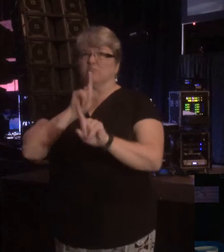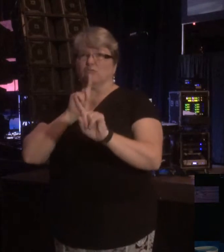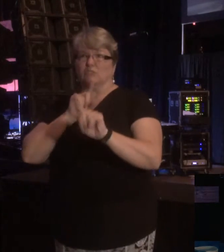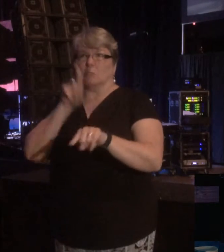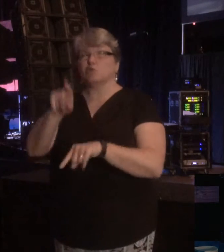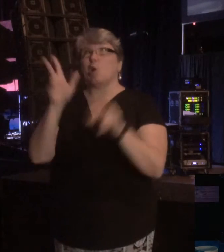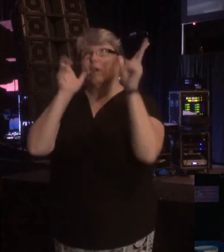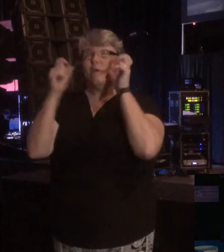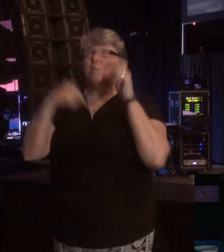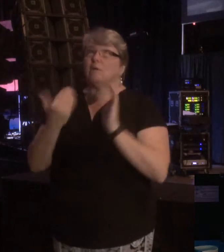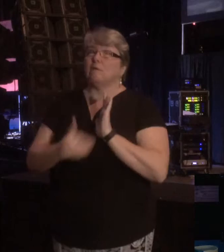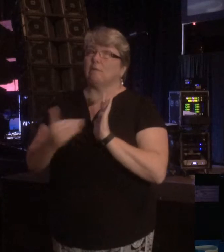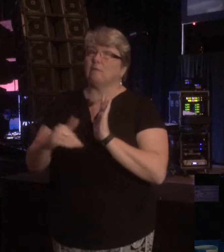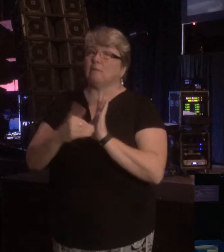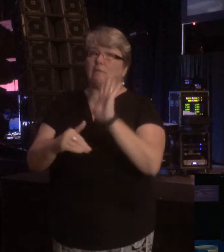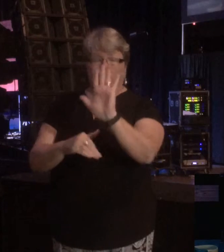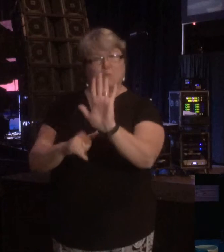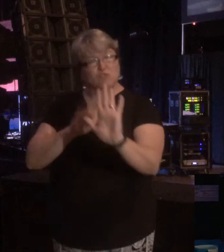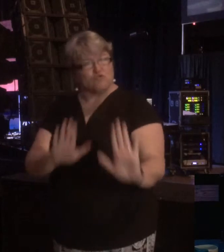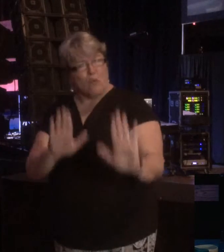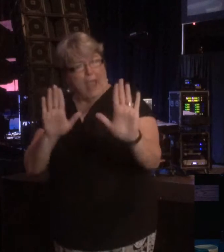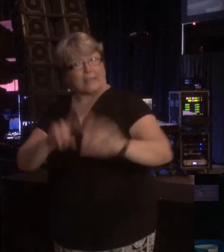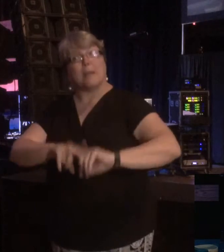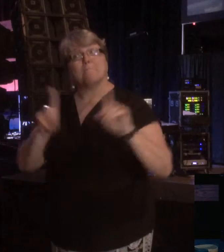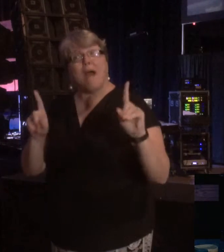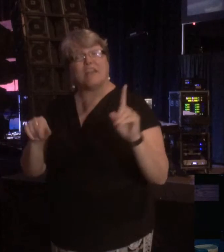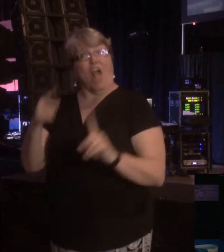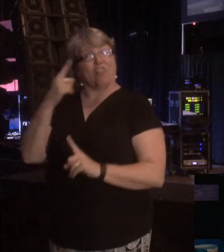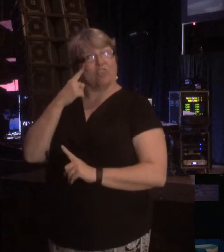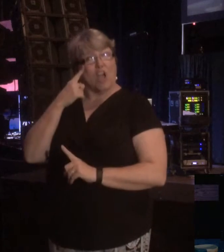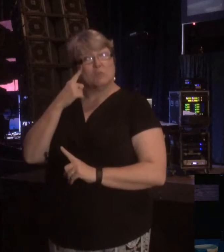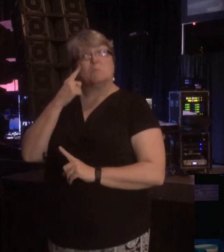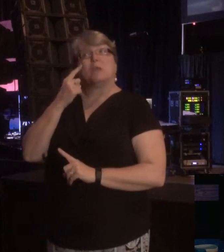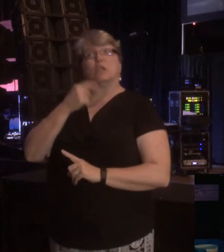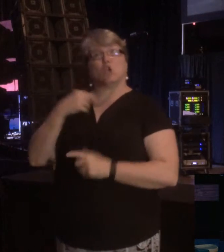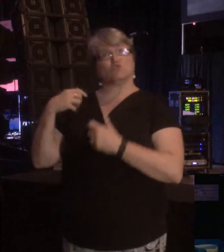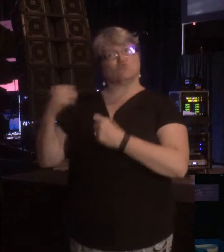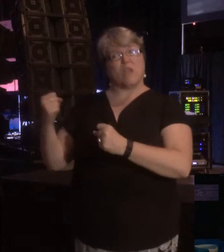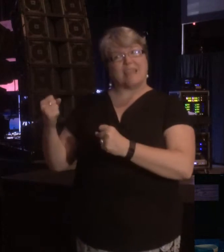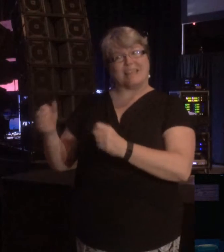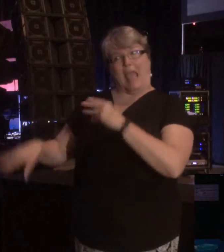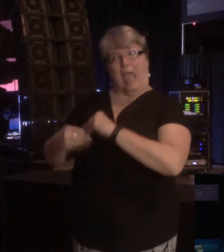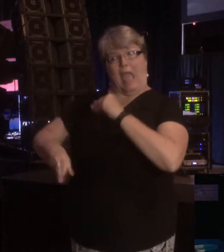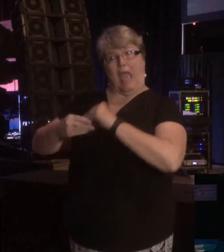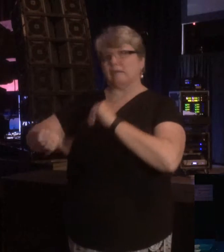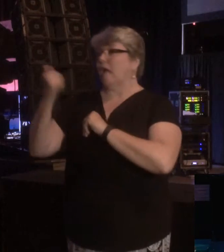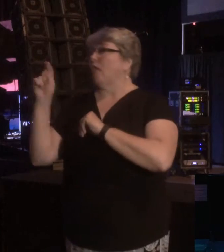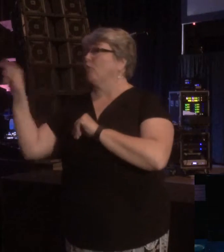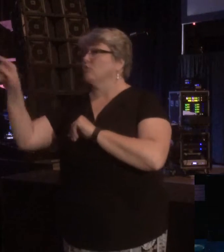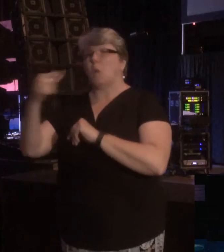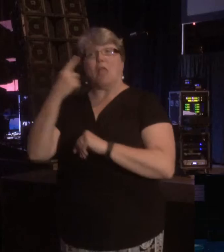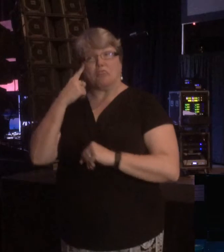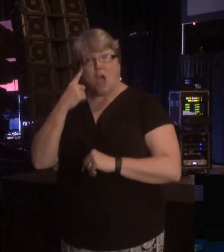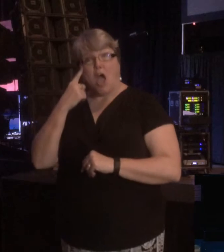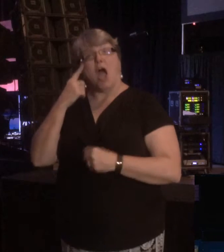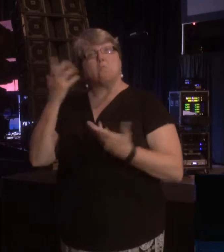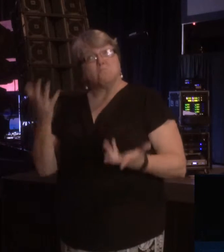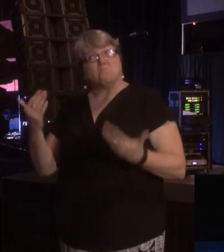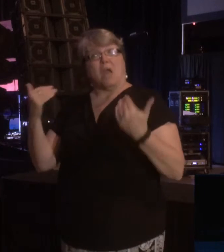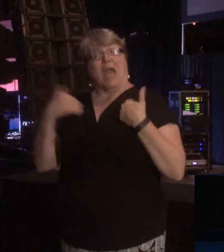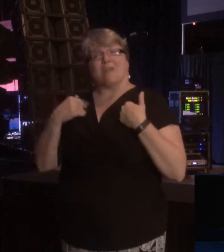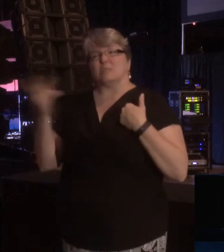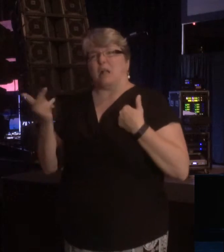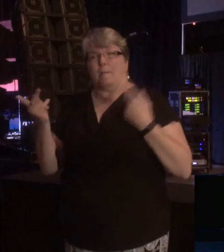next week with more about marriage. And that would free up tonight to do something I've wanted to do from the beginning of the series, but was afraid we were going to run out of